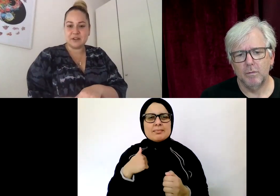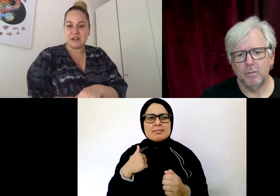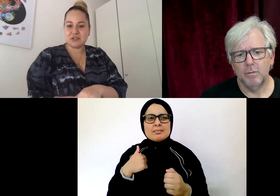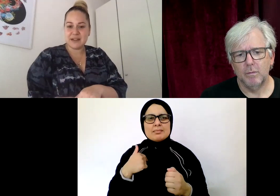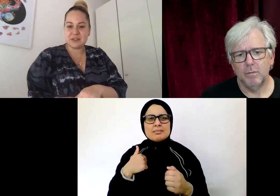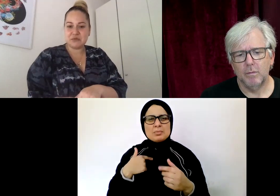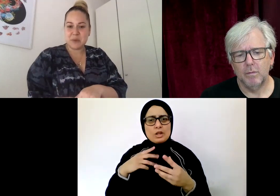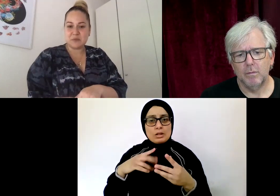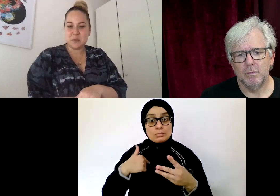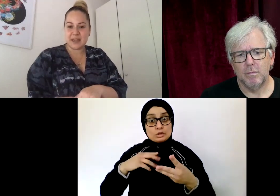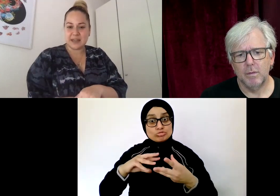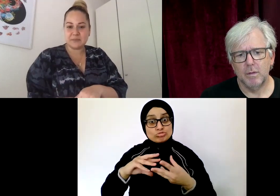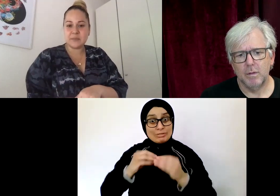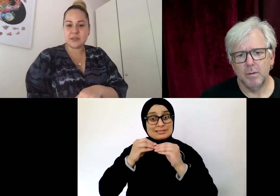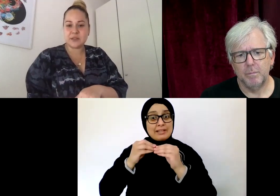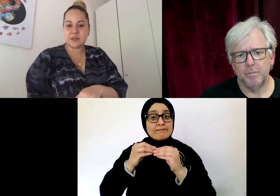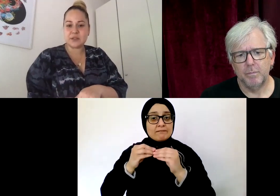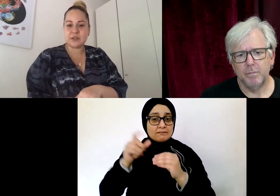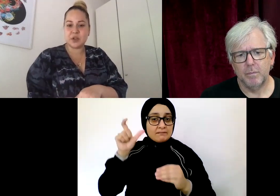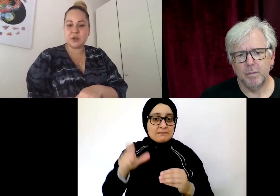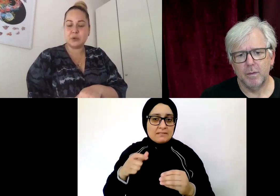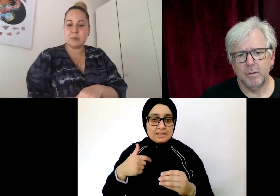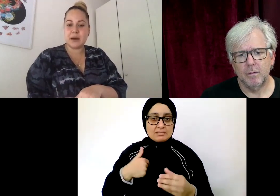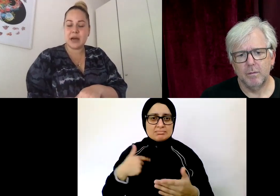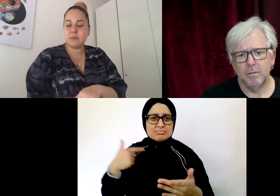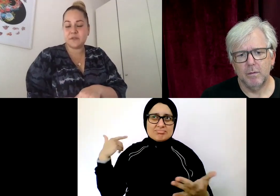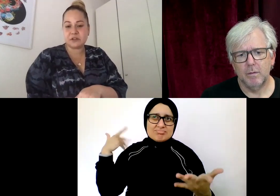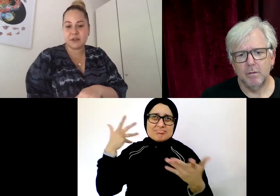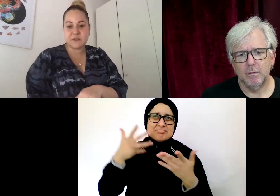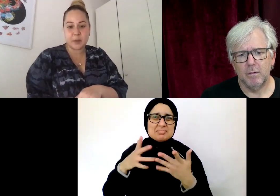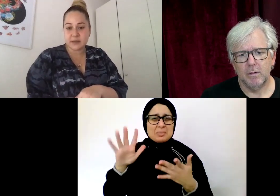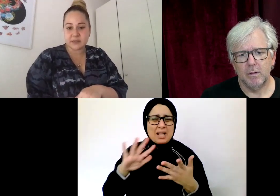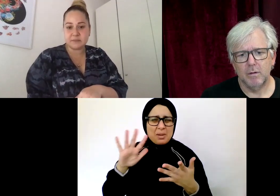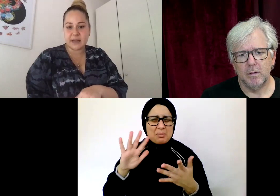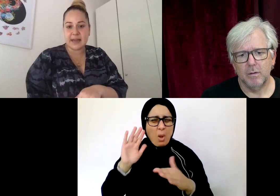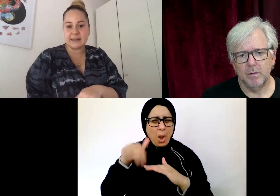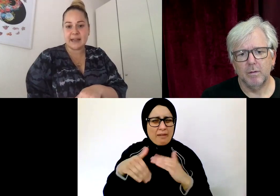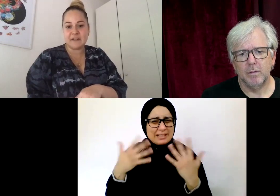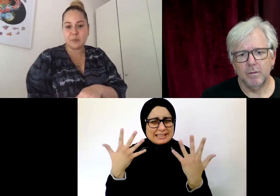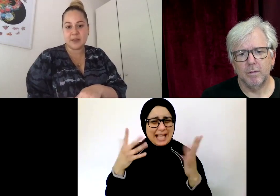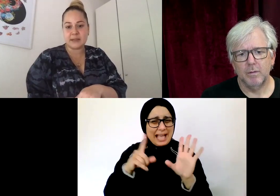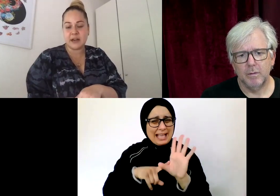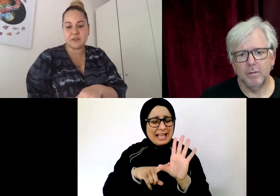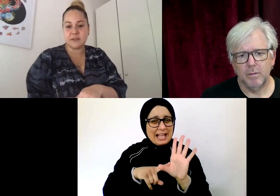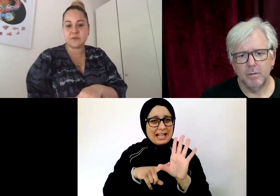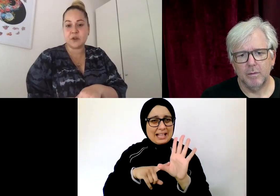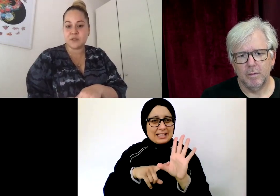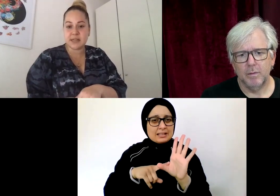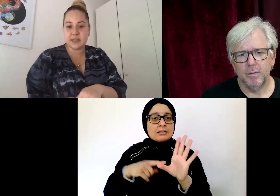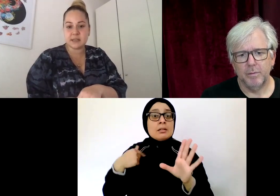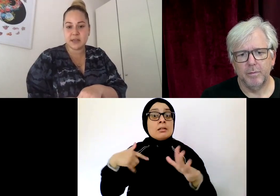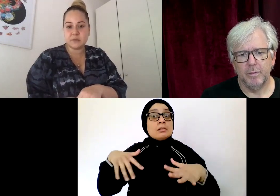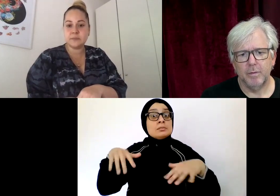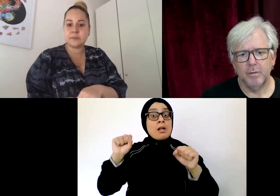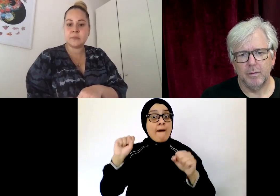Right, I'll try to remember from the beginning. So I'm a very creative person and I have been, I've done this for over